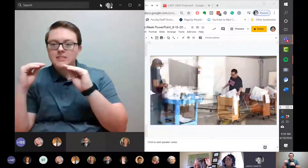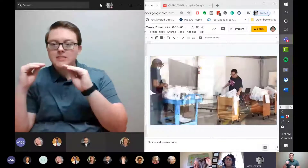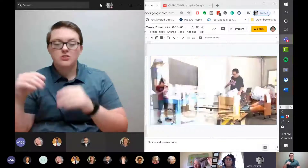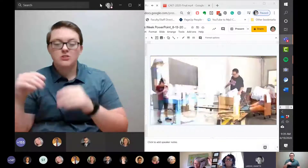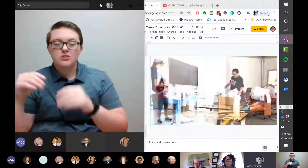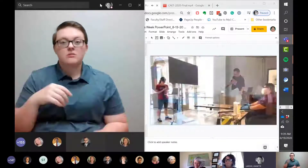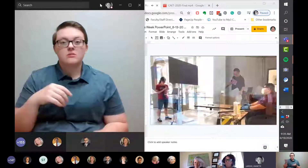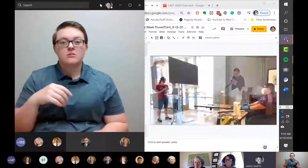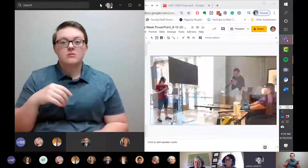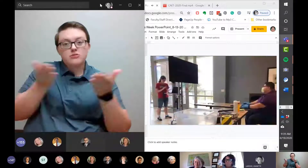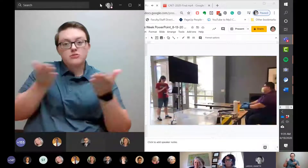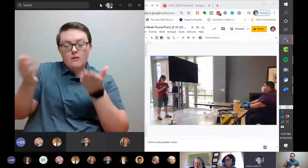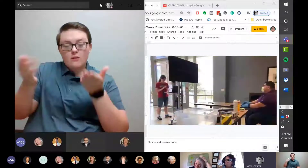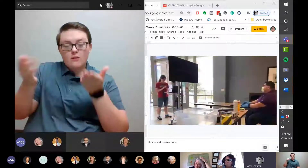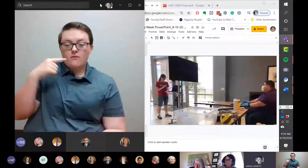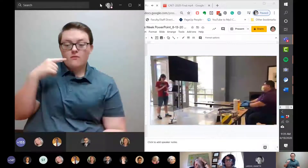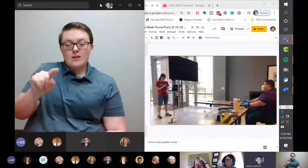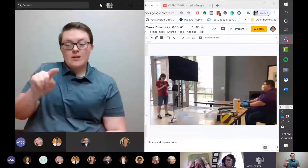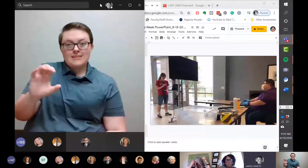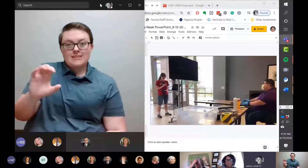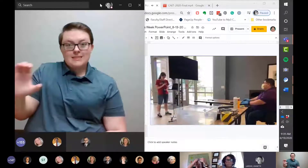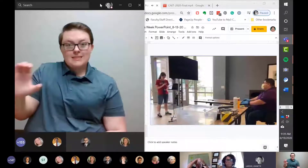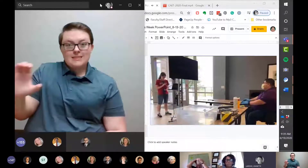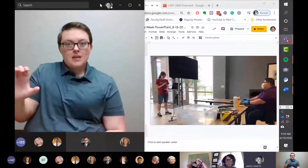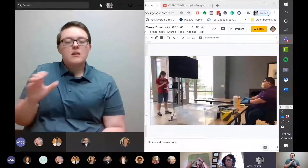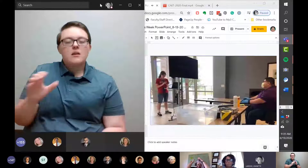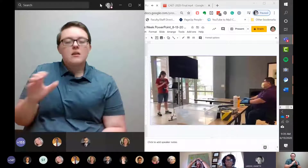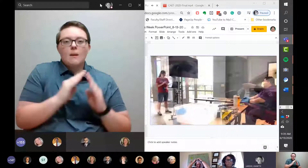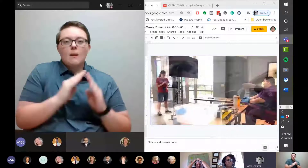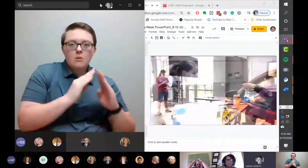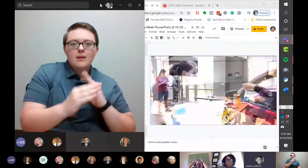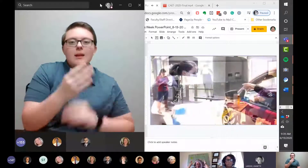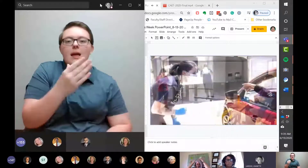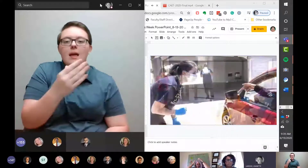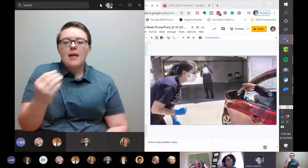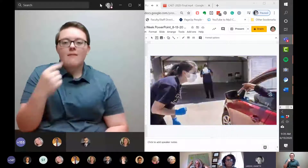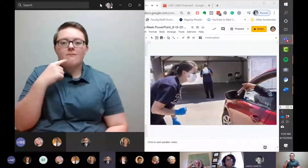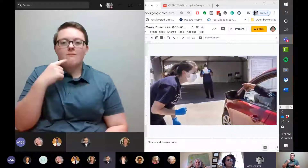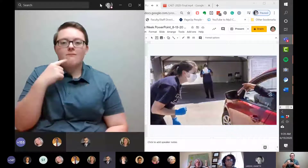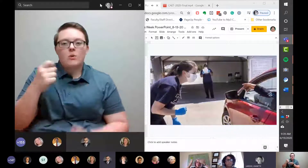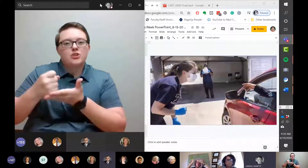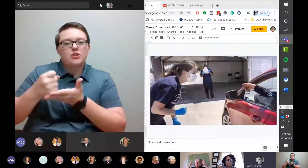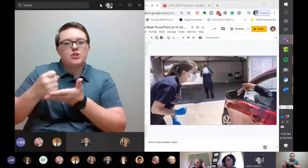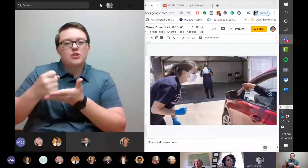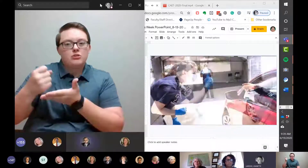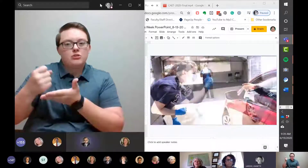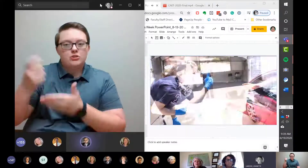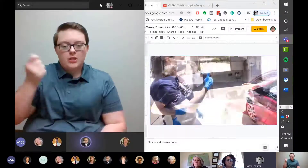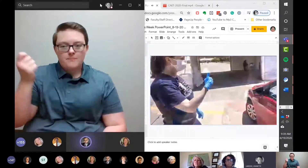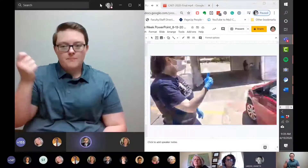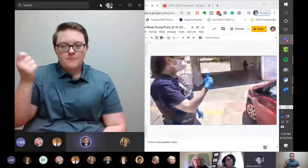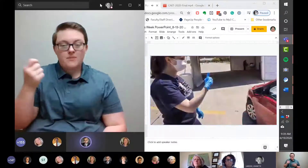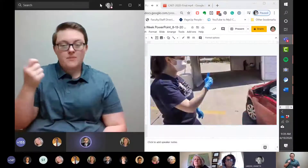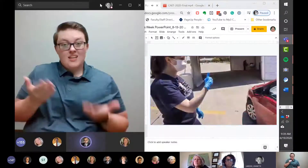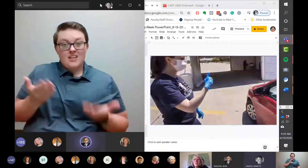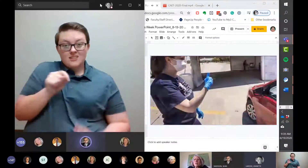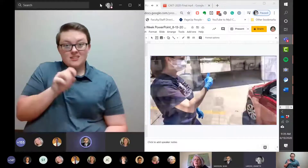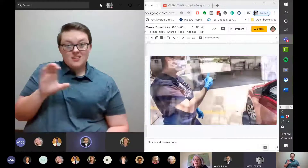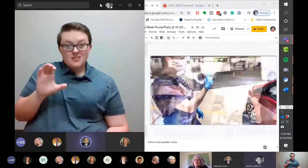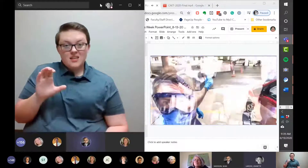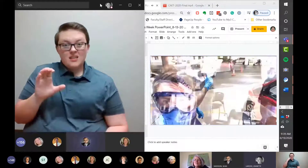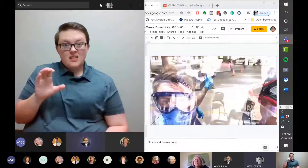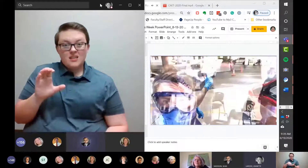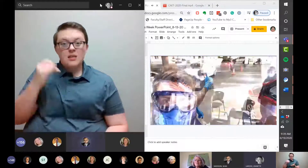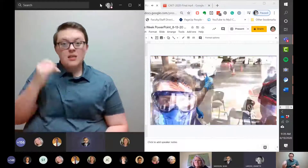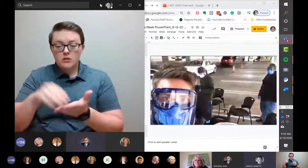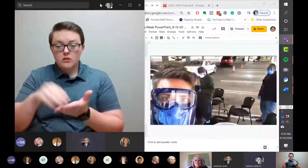and community, and inquiry and scholarship. As an institution, we are only successful when our students are successful. My thanks to